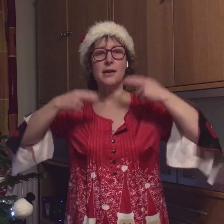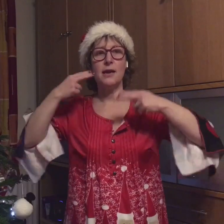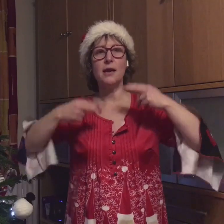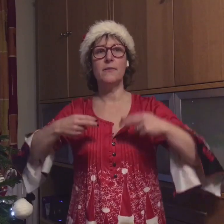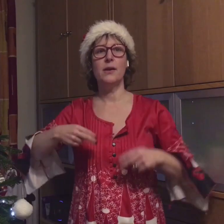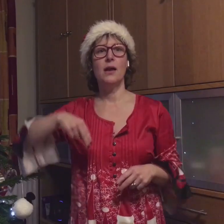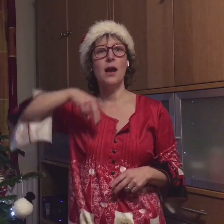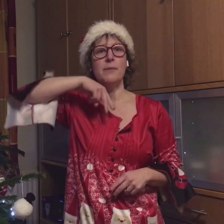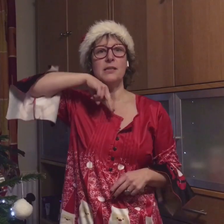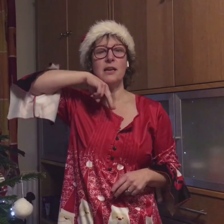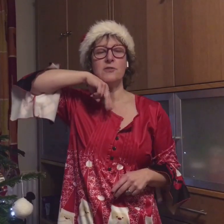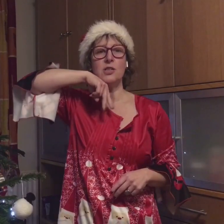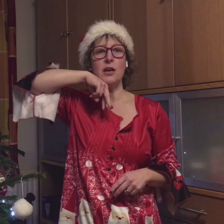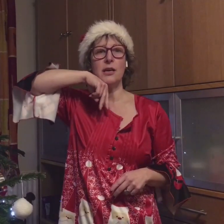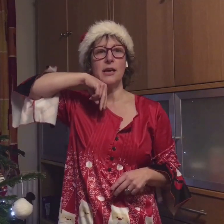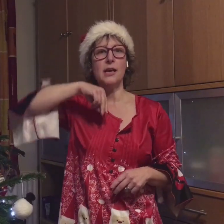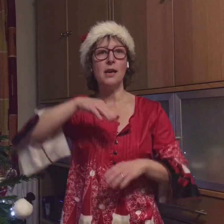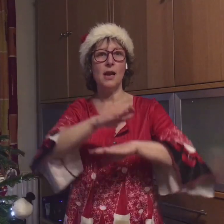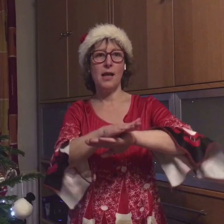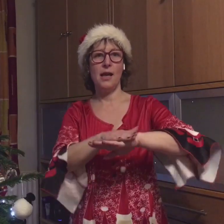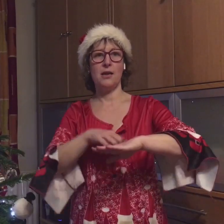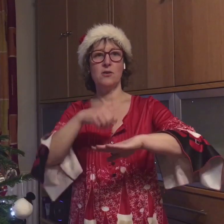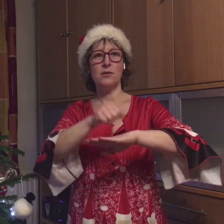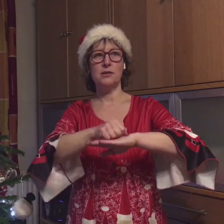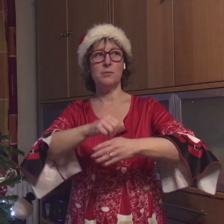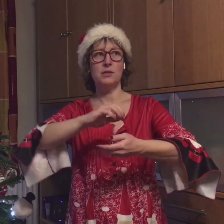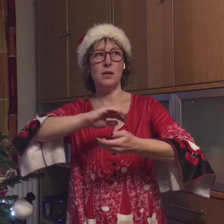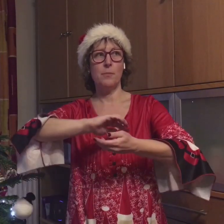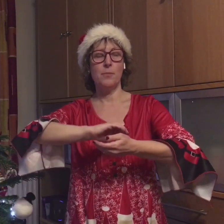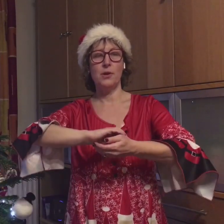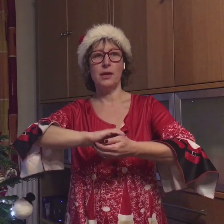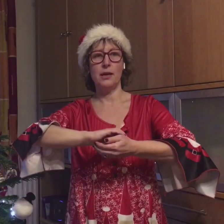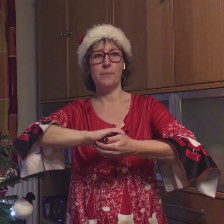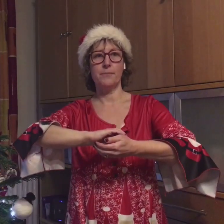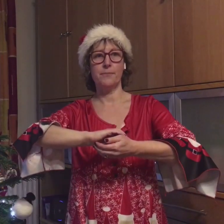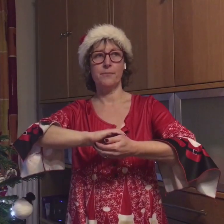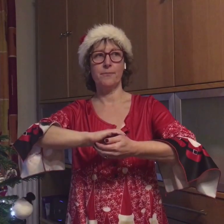dinner, I'm going to have turkey and Christmas pudding.